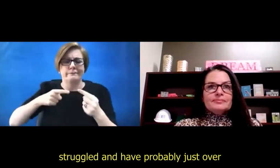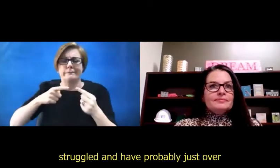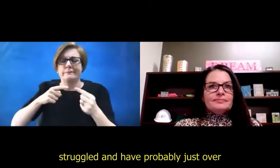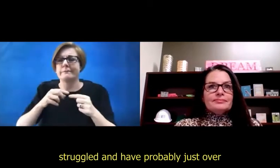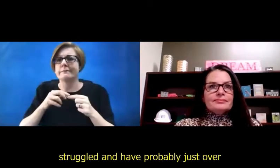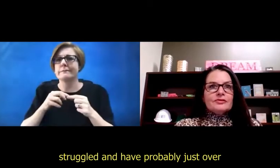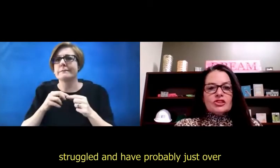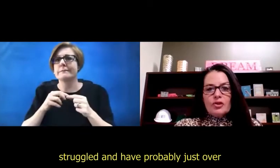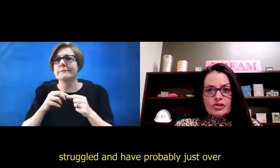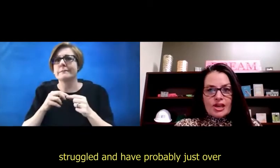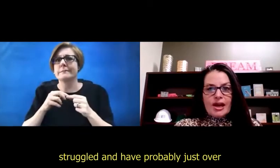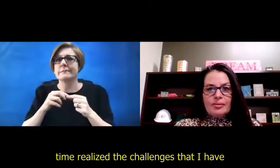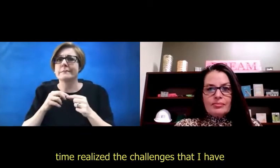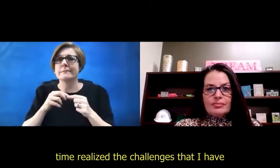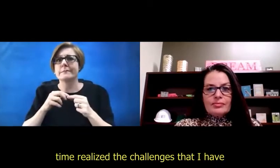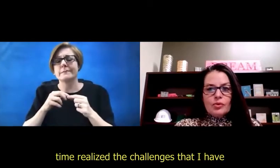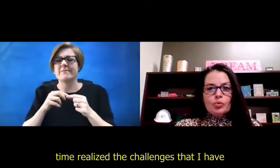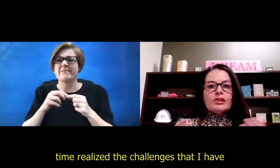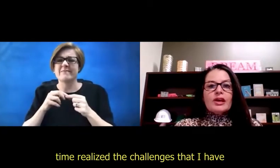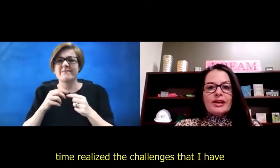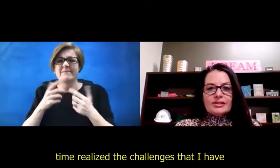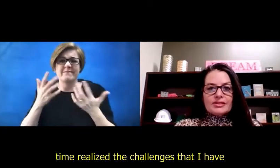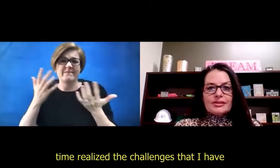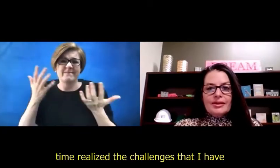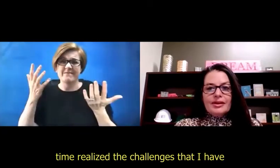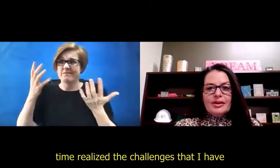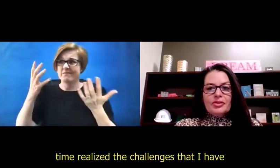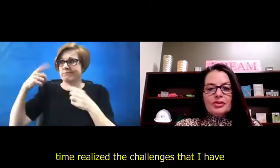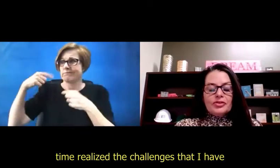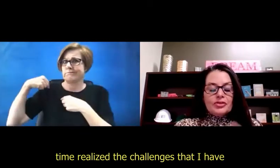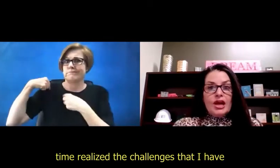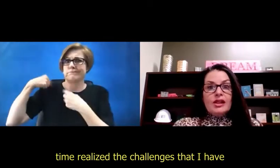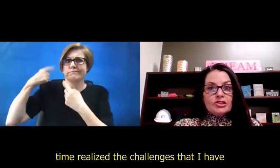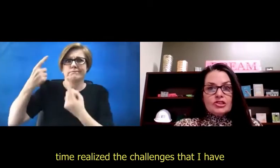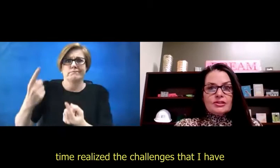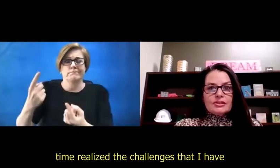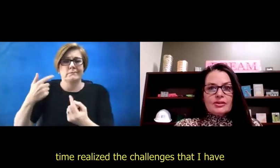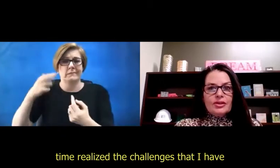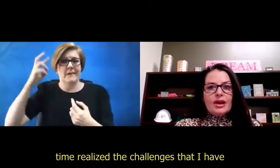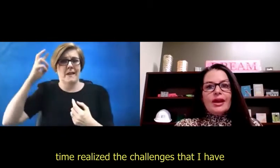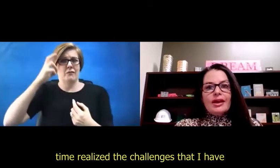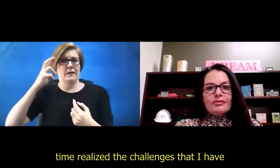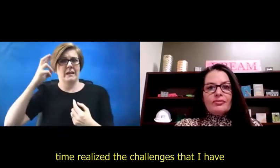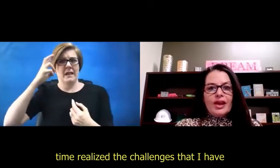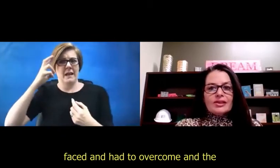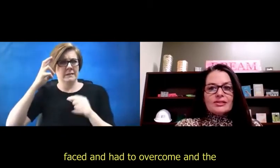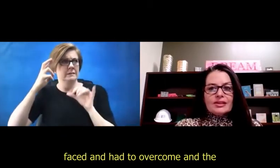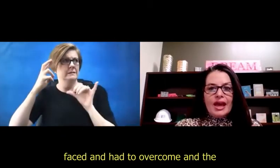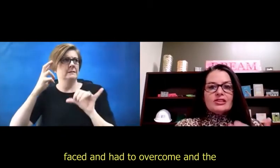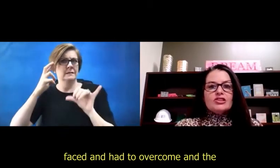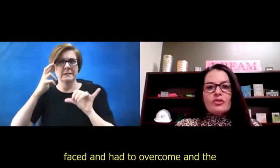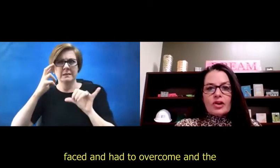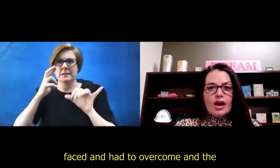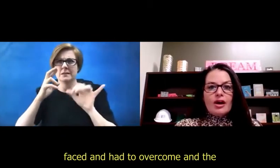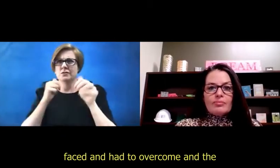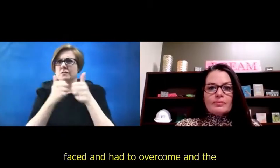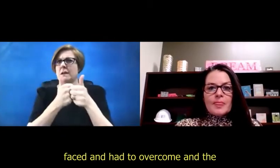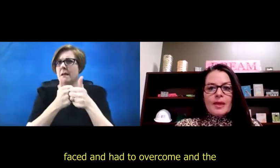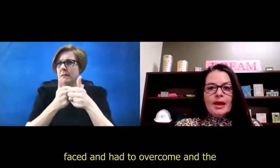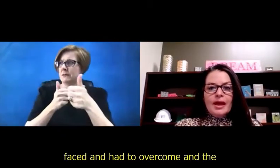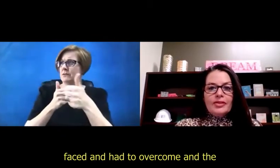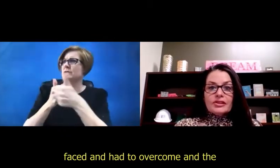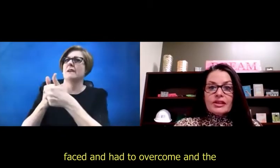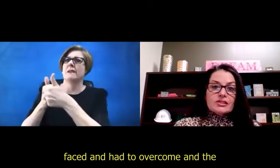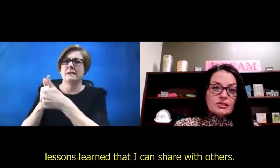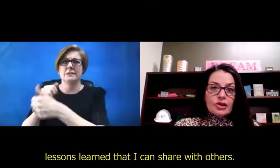probably just over time realized the challenges that I have faced and had to